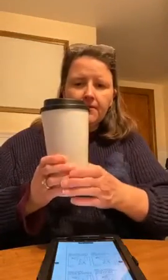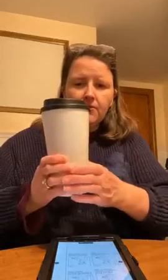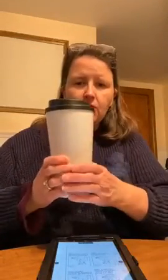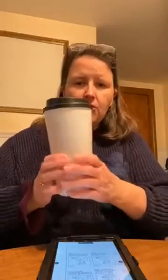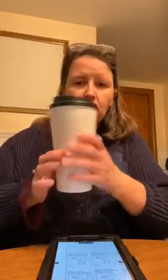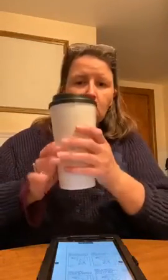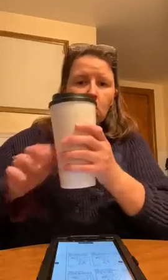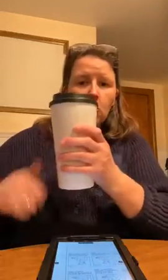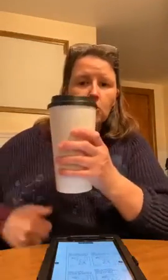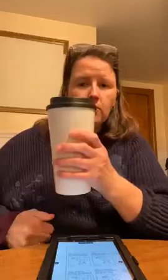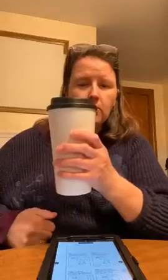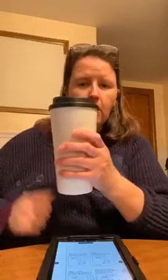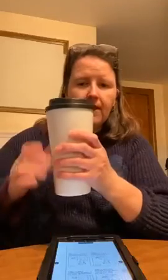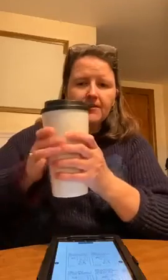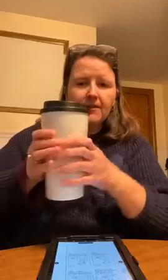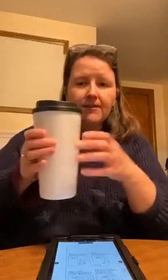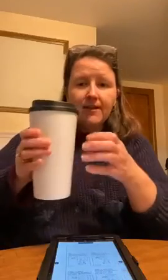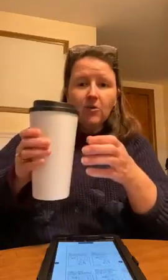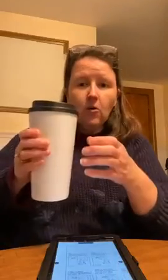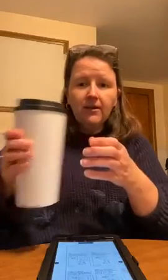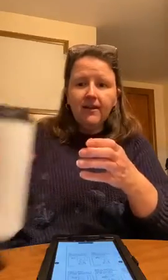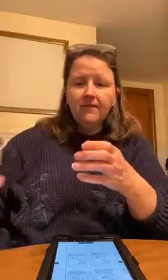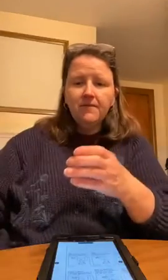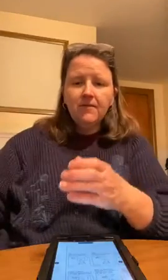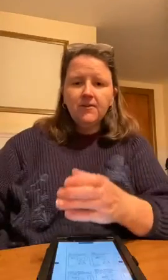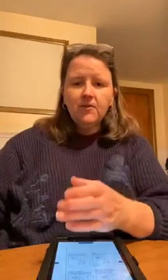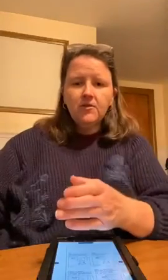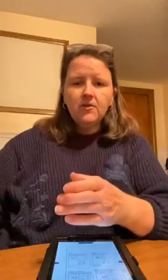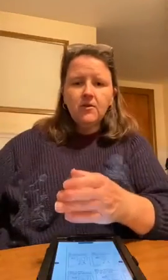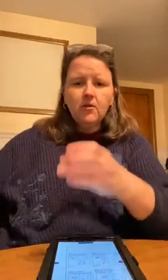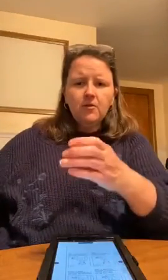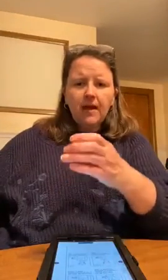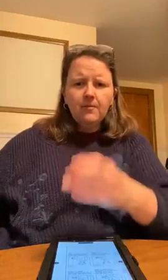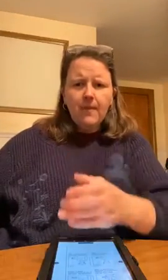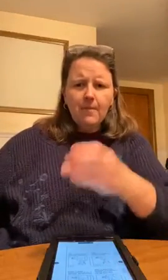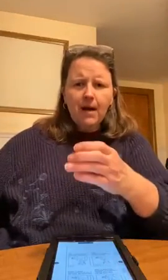can show, all right, so it's like you're holding it. So you're showing, oh, that